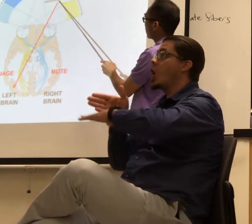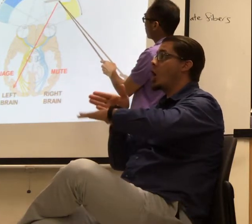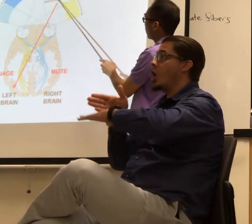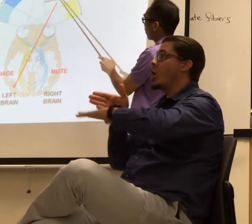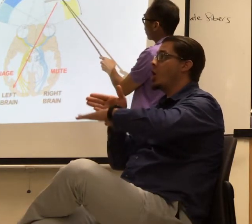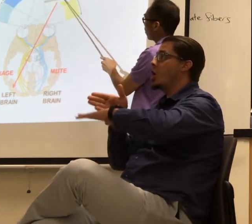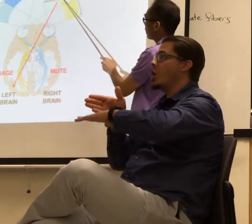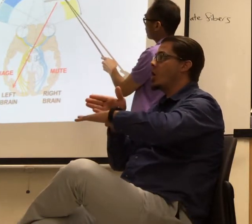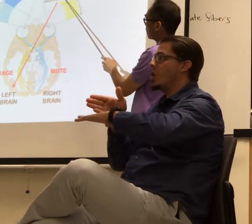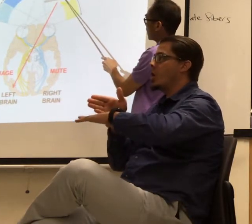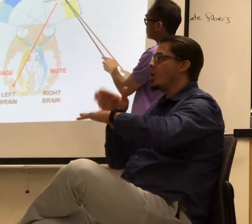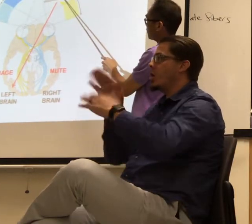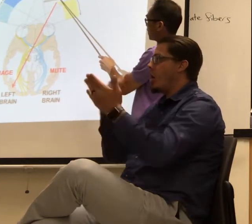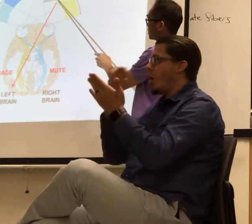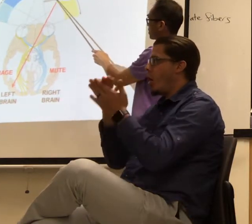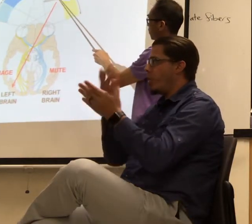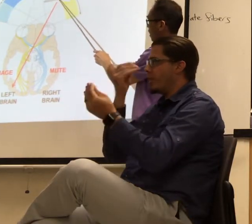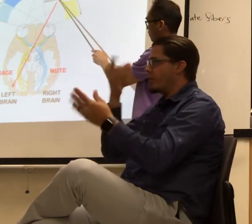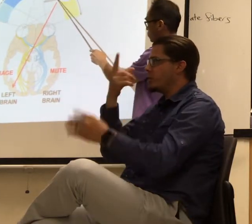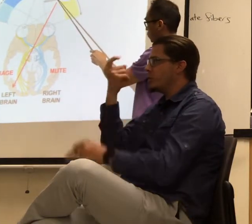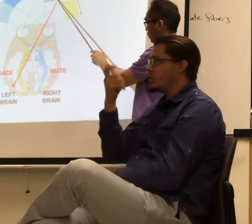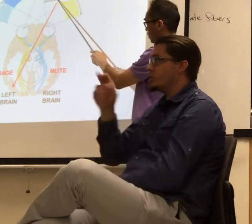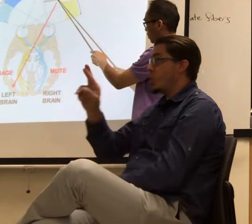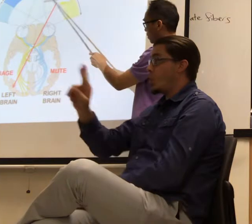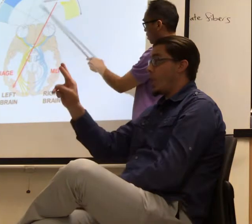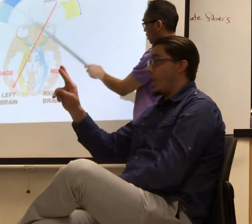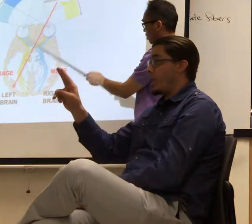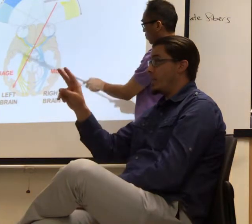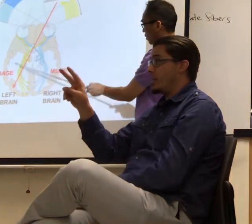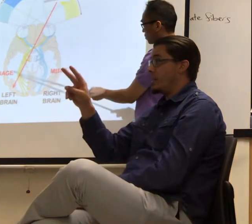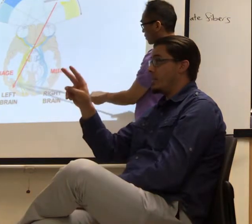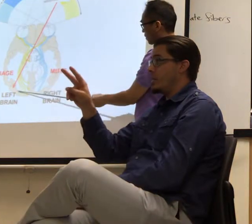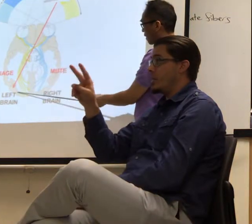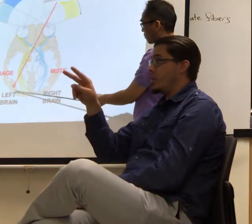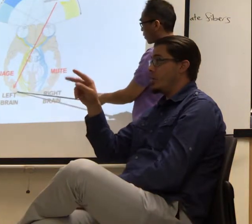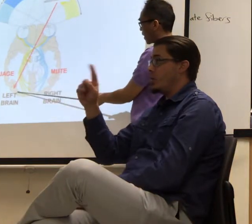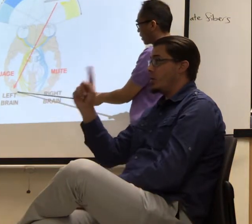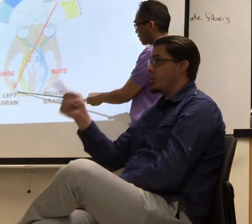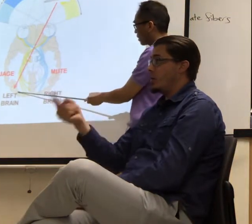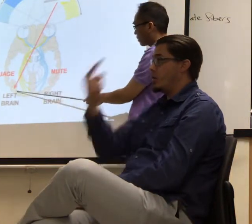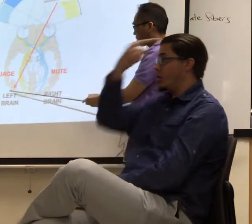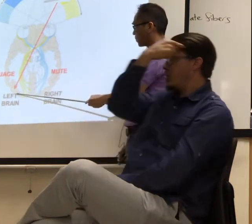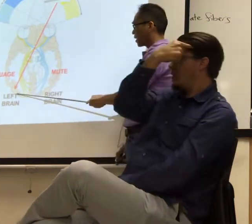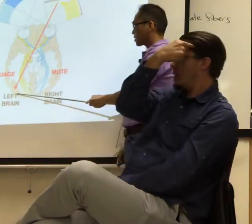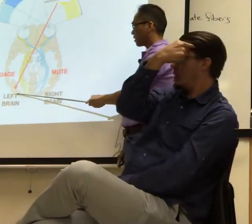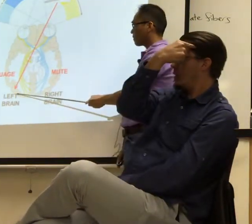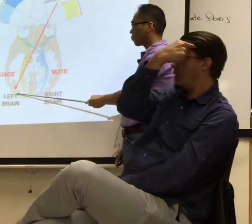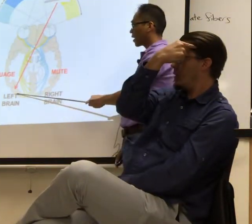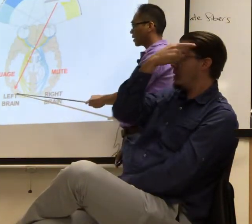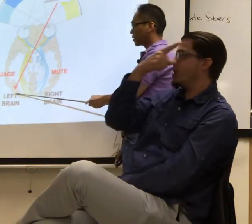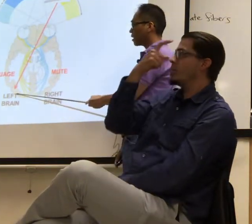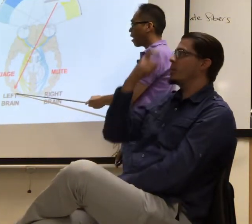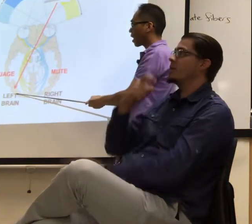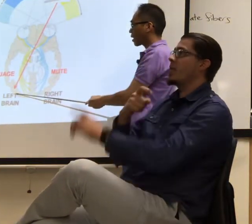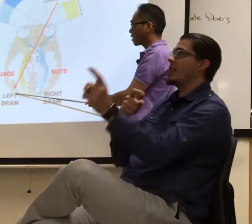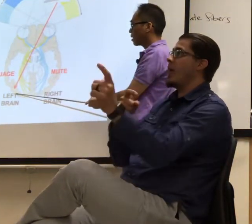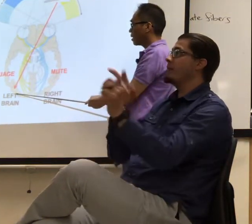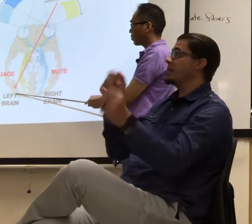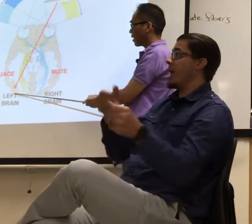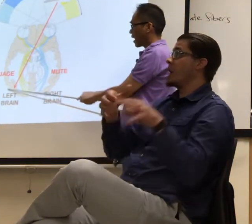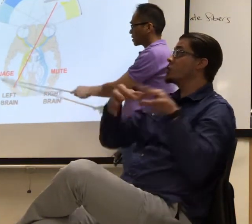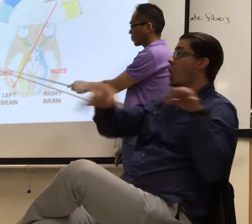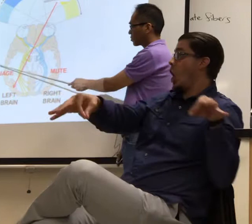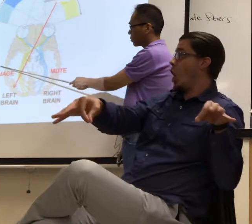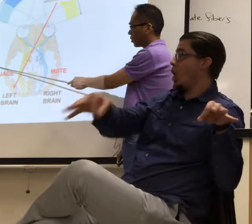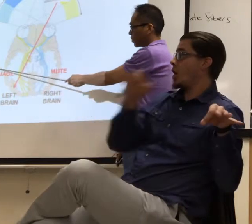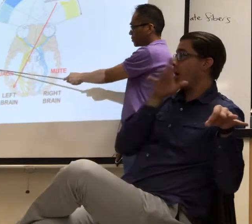okay? Well, all the information, because it's in the right visual field, will go to the left brain. Because the left brain can talk,